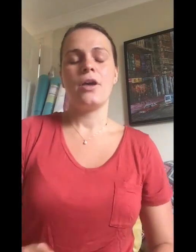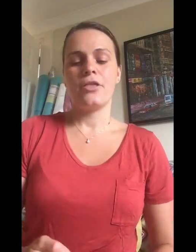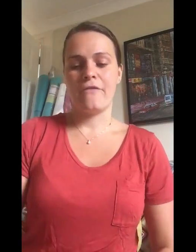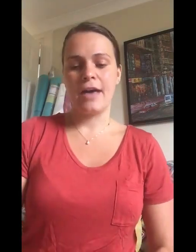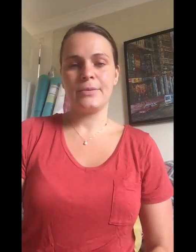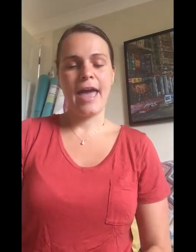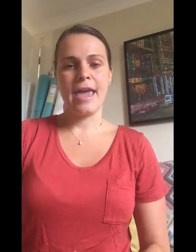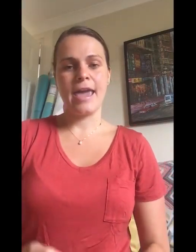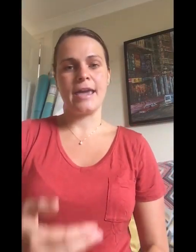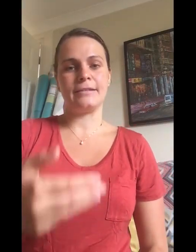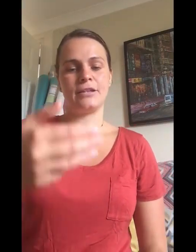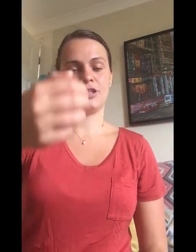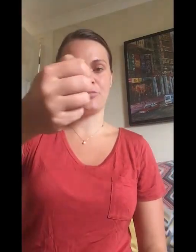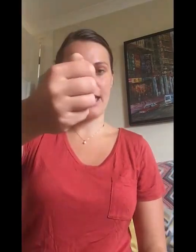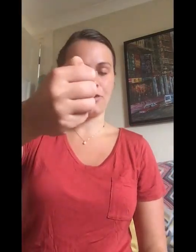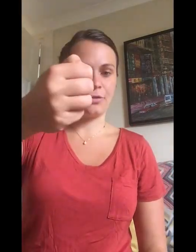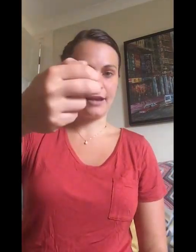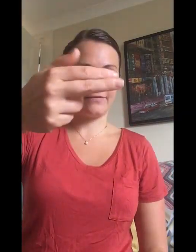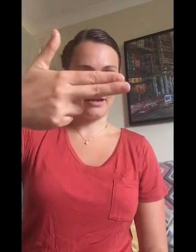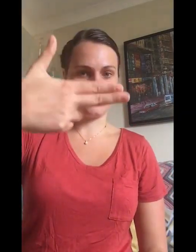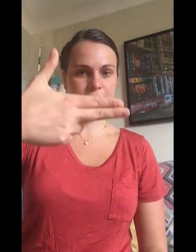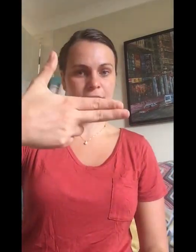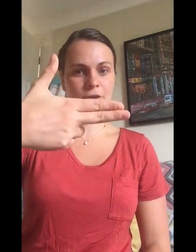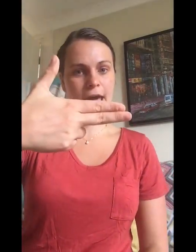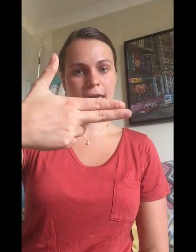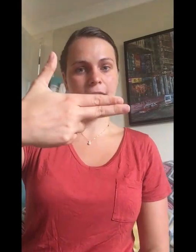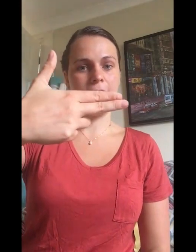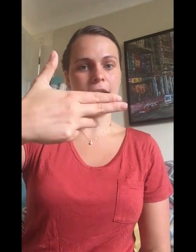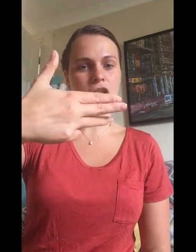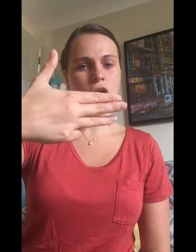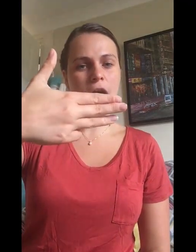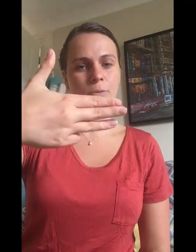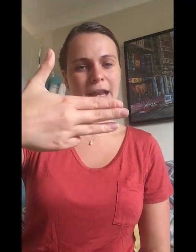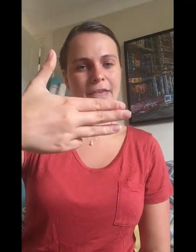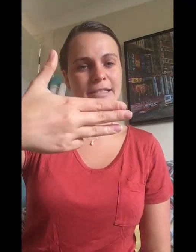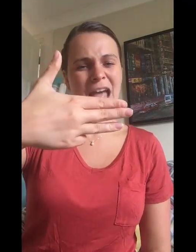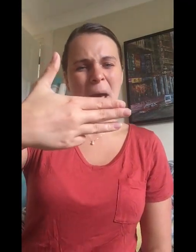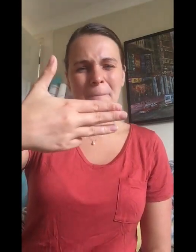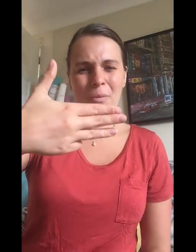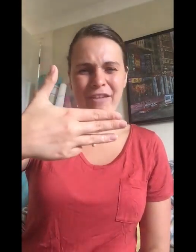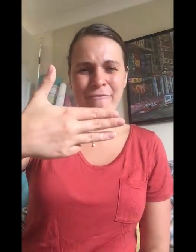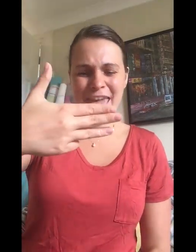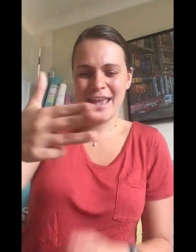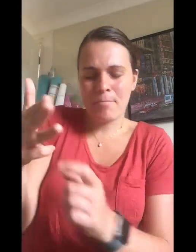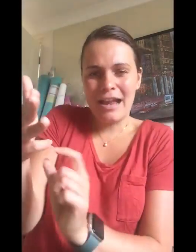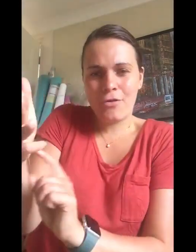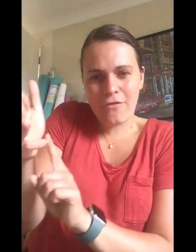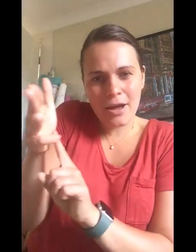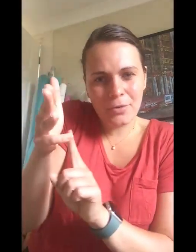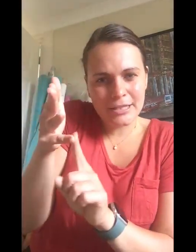the first way is to bring out your next finger. So here's your 8, and then 9 will be like this. But with me, my little finger wants to